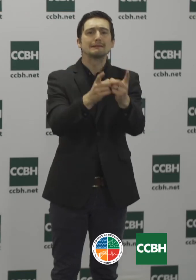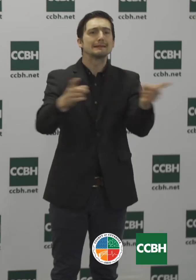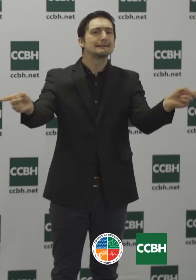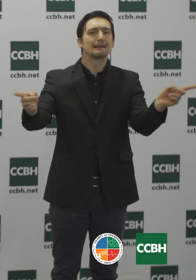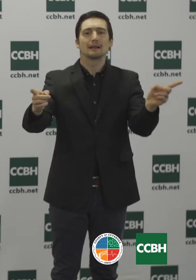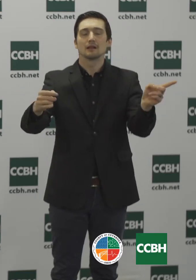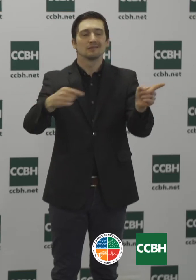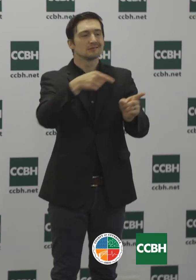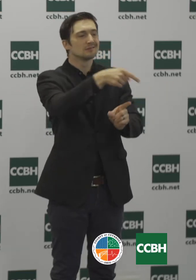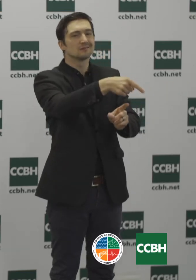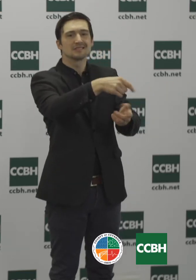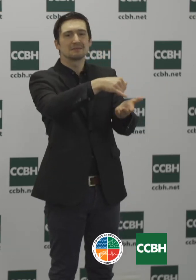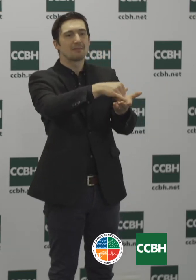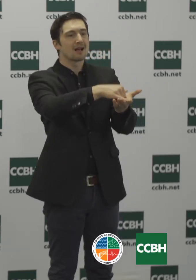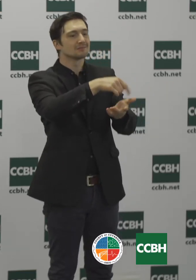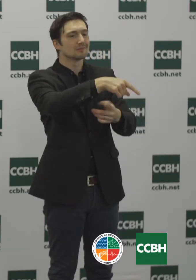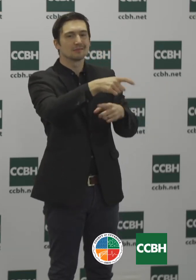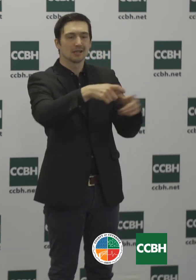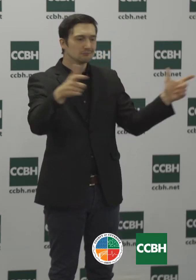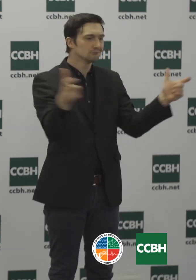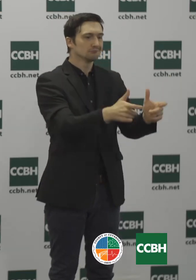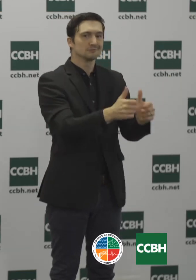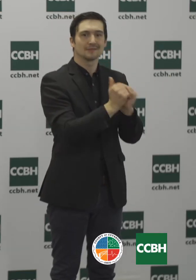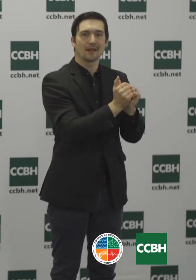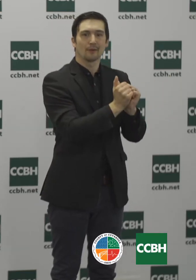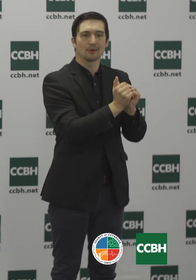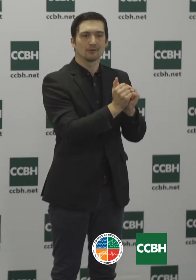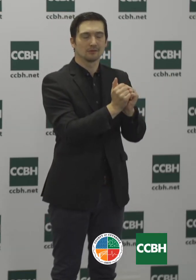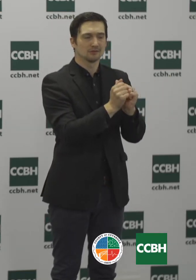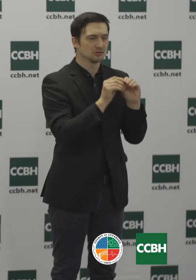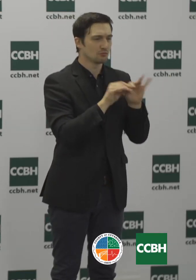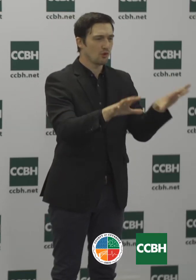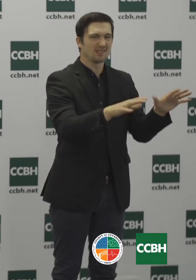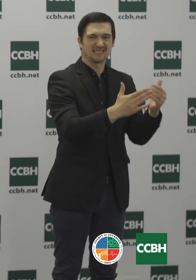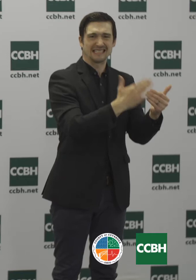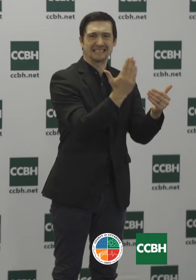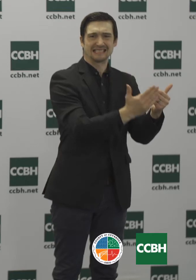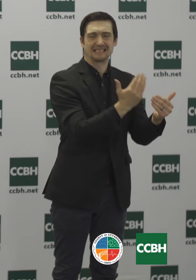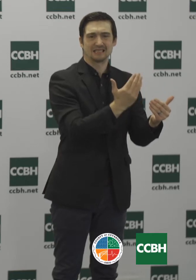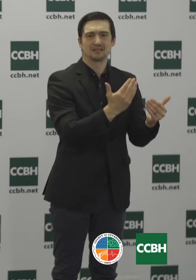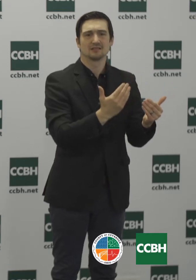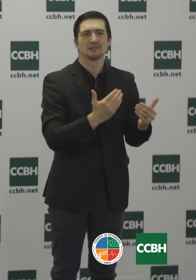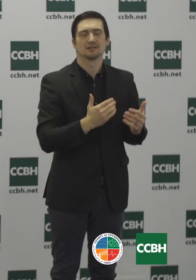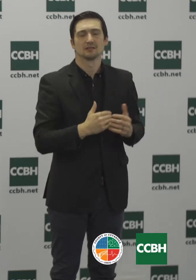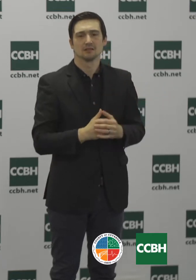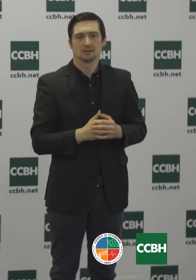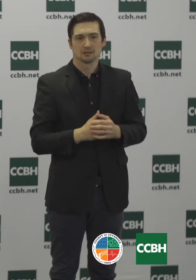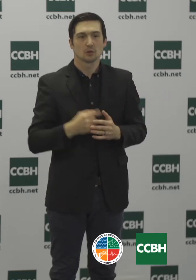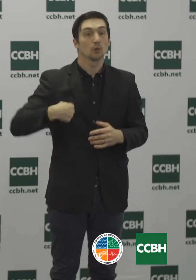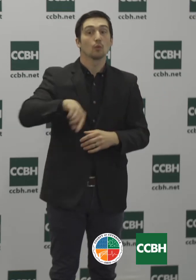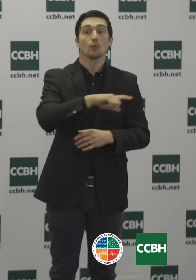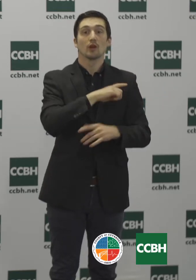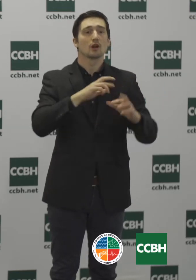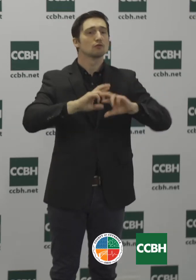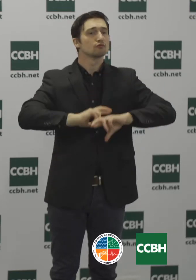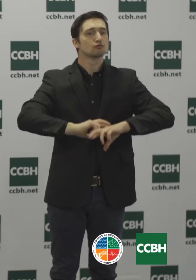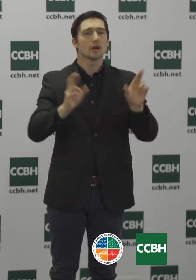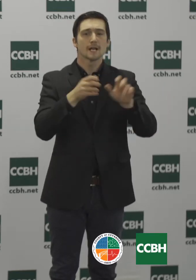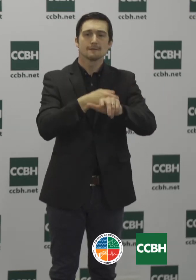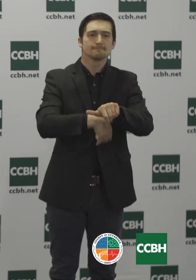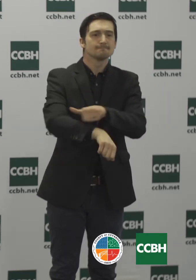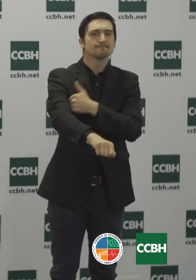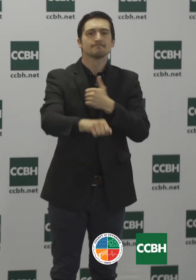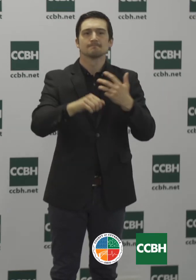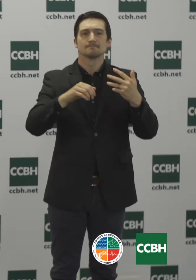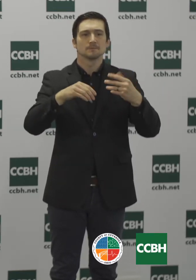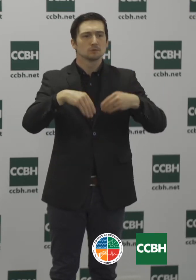is easy. In partnership with Cuyahoga County and the Department of Health, we are ready to expand this important work across